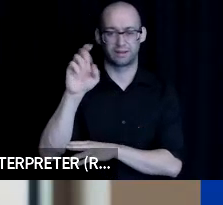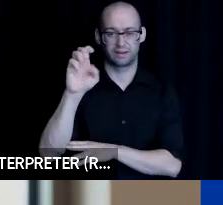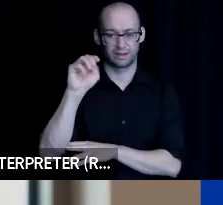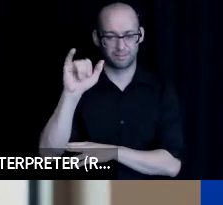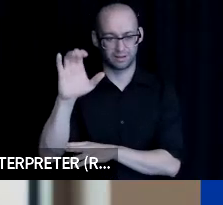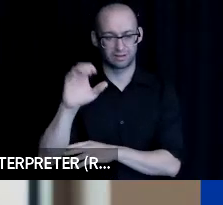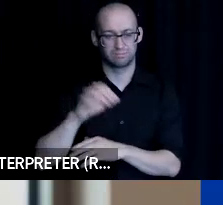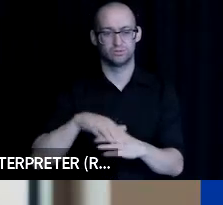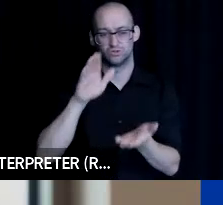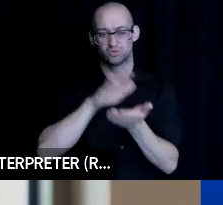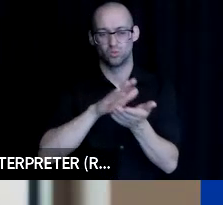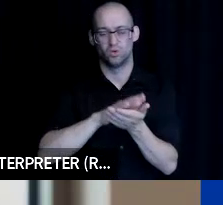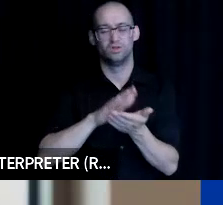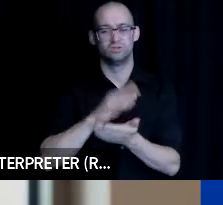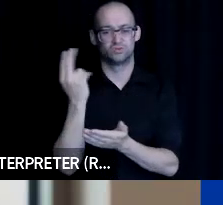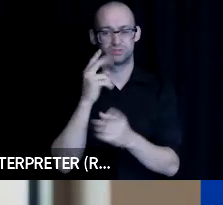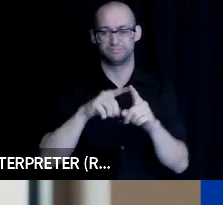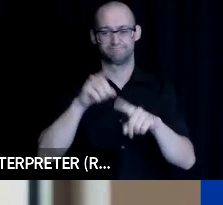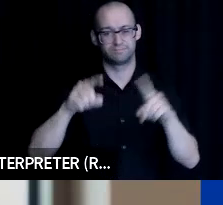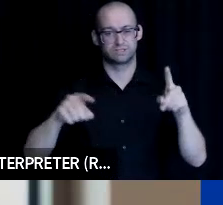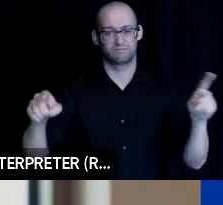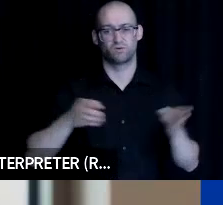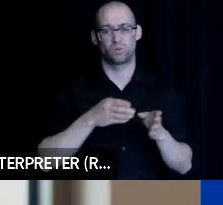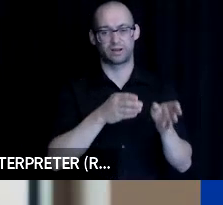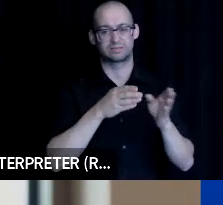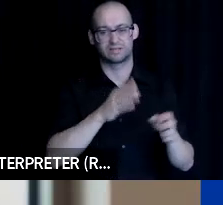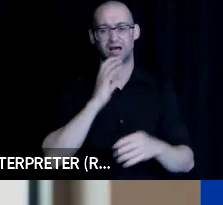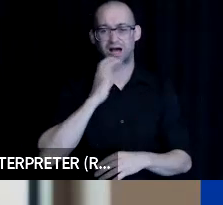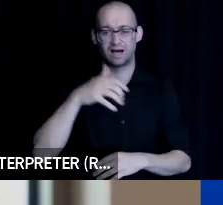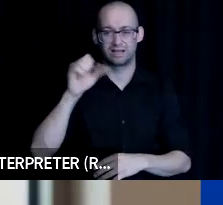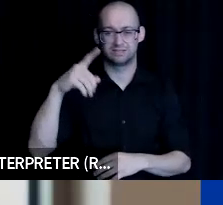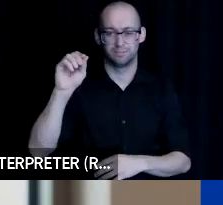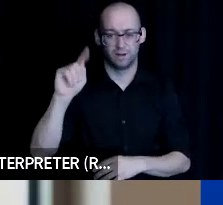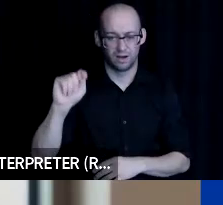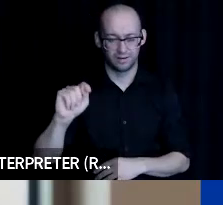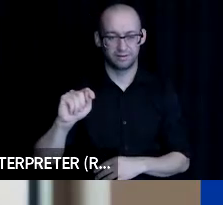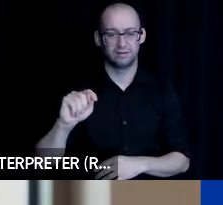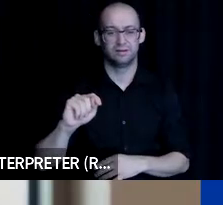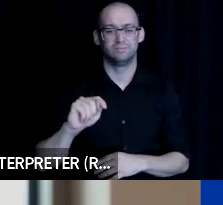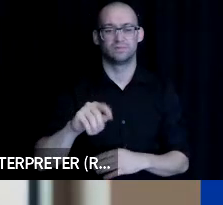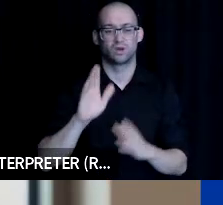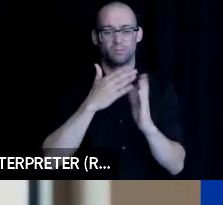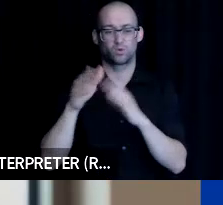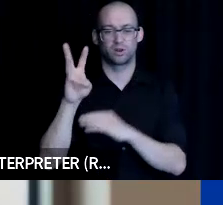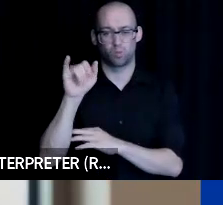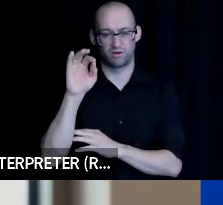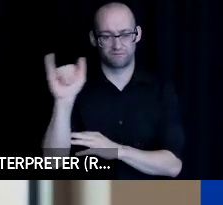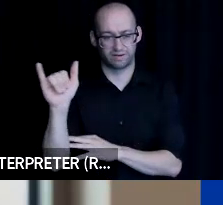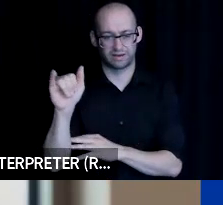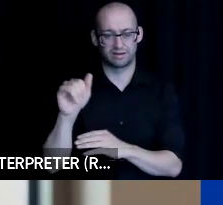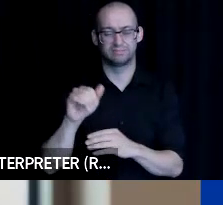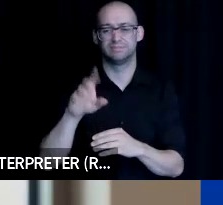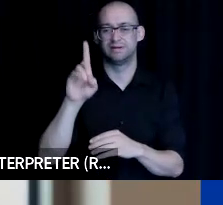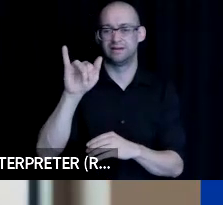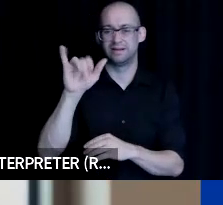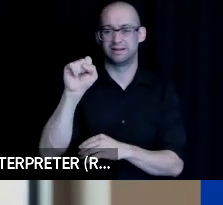have utilized a variety of methods, including hotspots, community wireless networks, and free and discounted